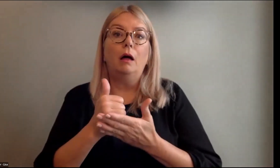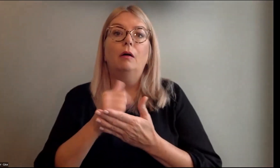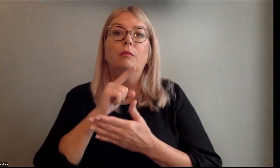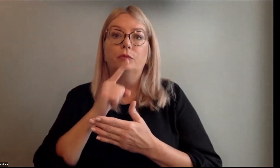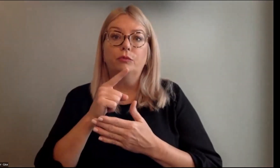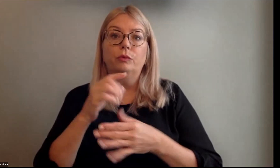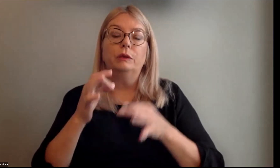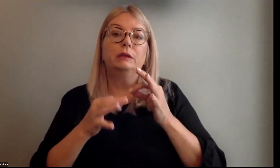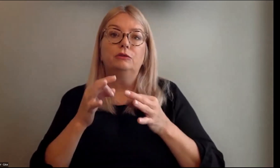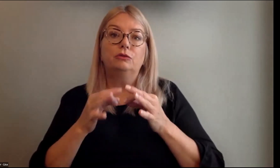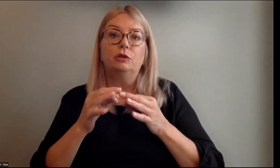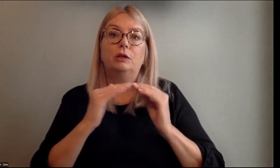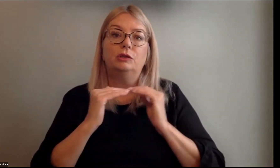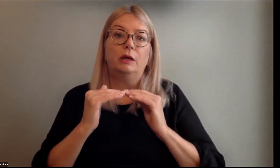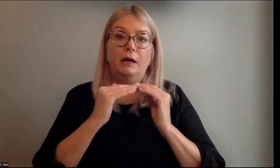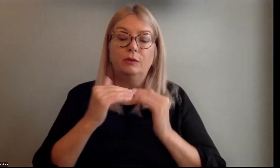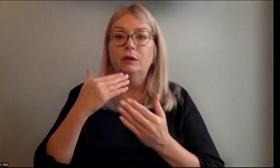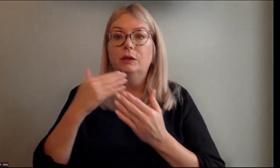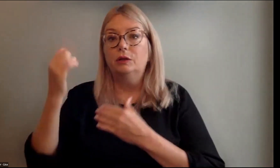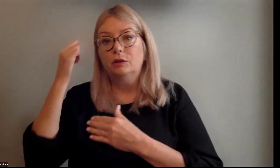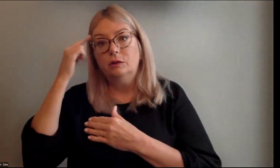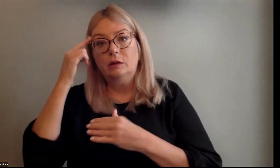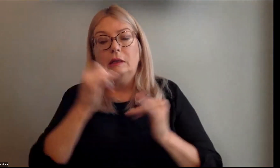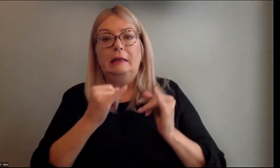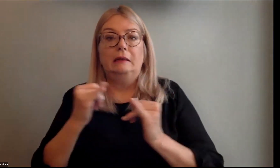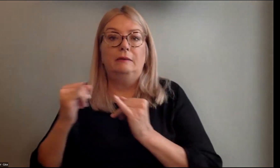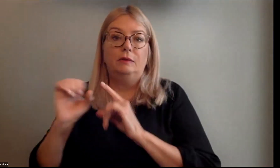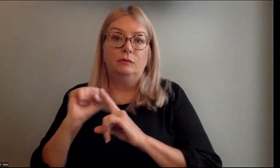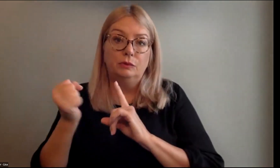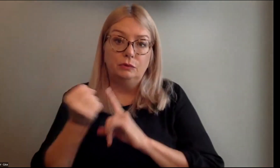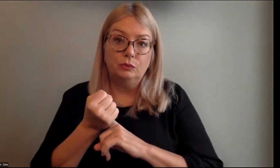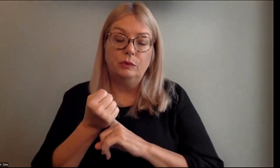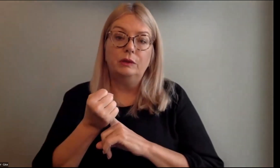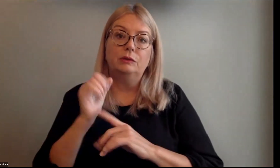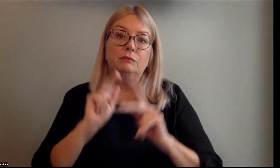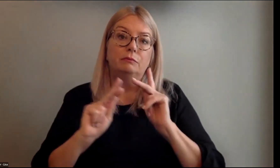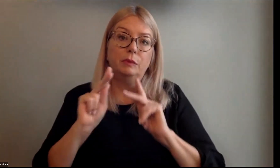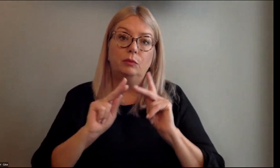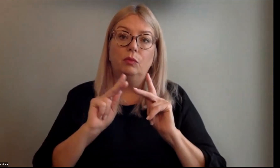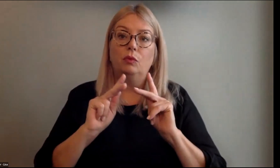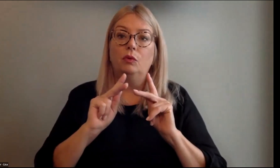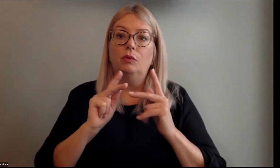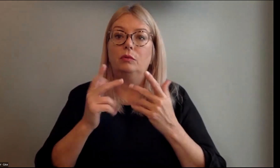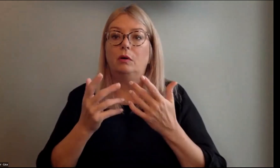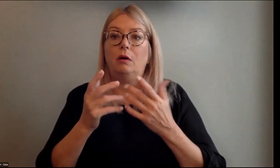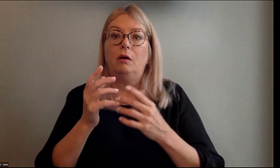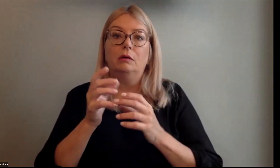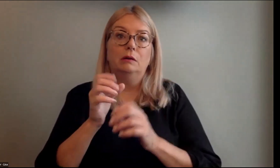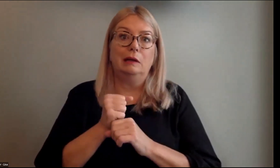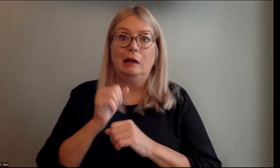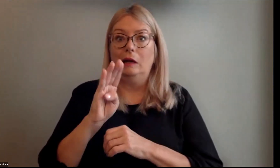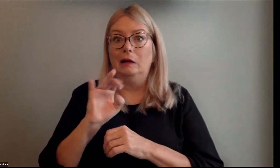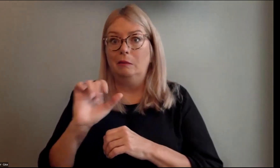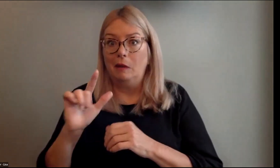and good conscience and in every individual situation when folks are, getting this bill again that they really weren't